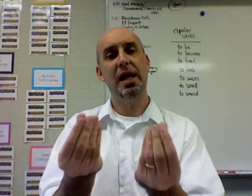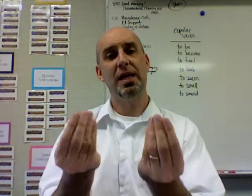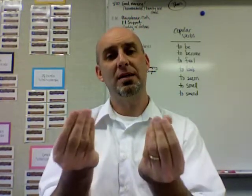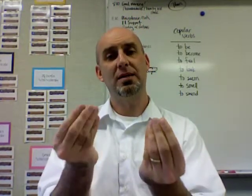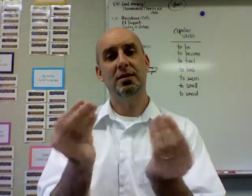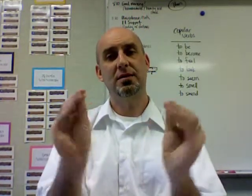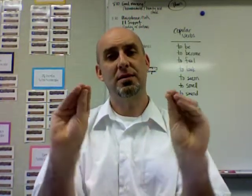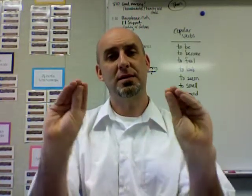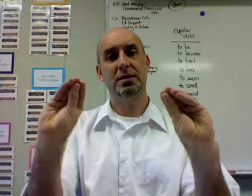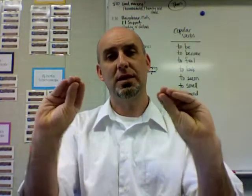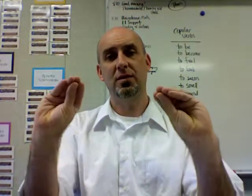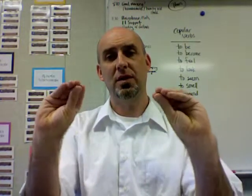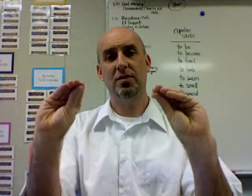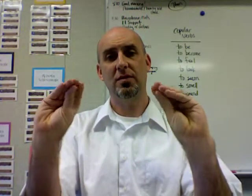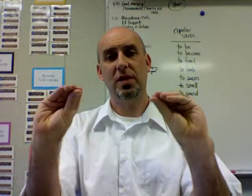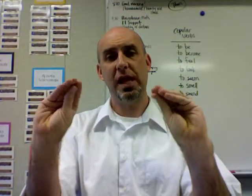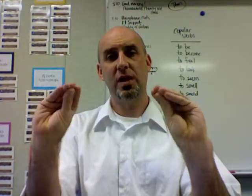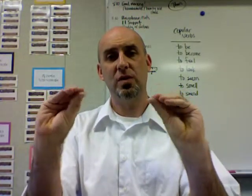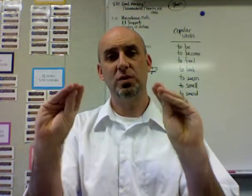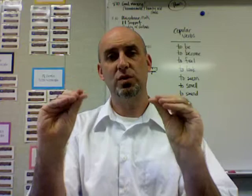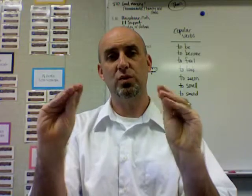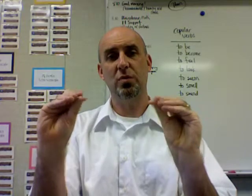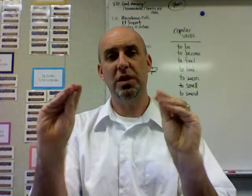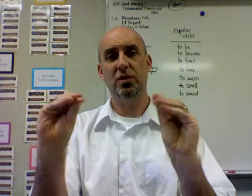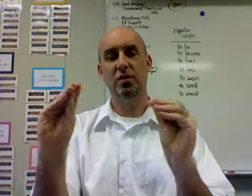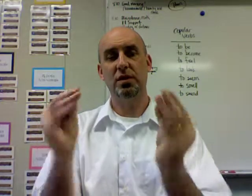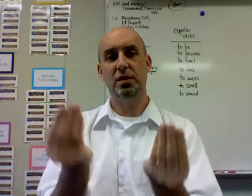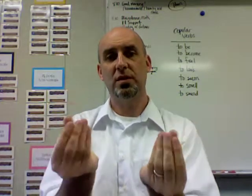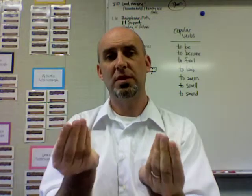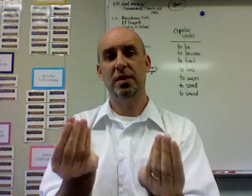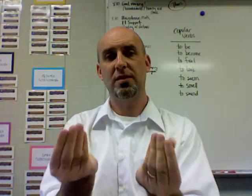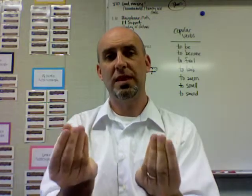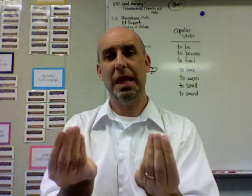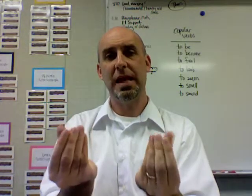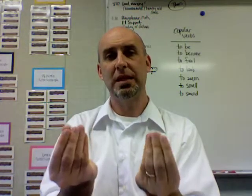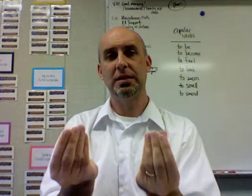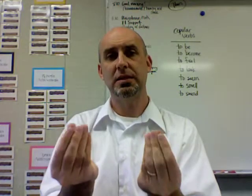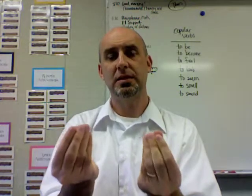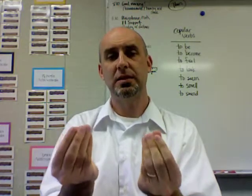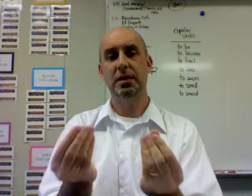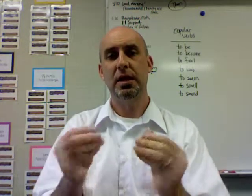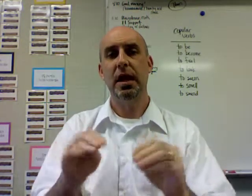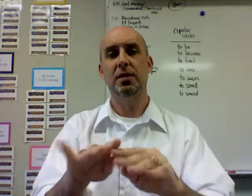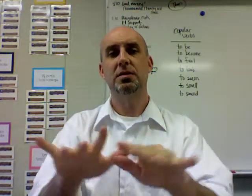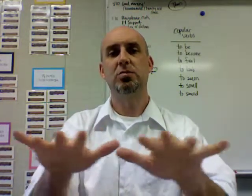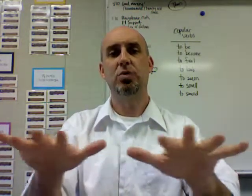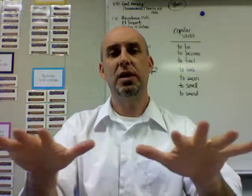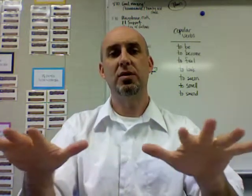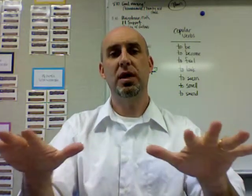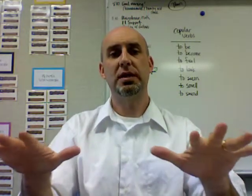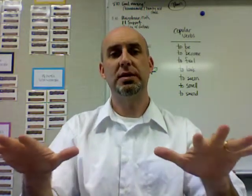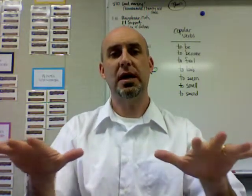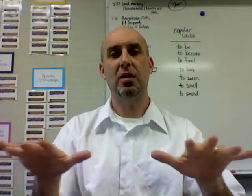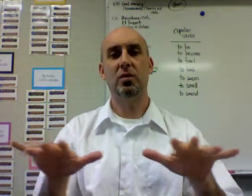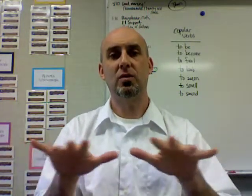land, it's like you have the flat O's and you're rubbing your fingers and thumb together. Land. And then spread your hands out over an